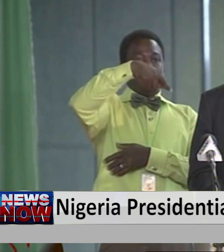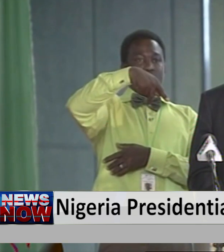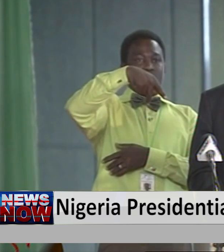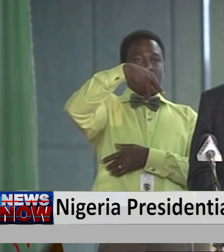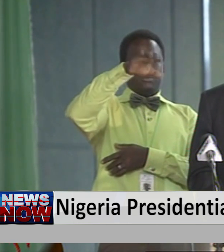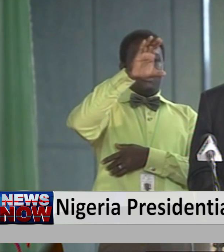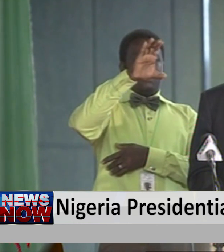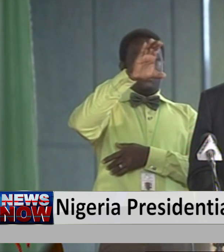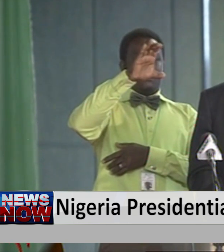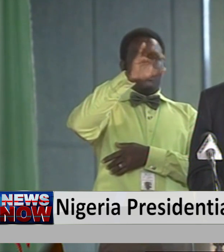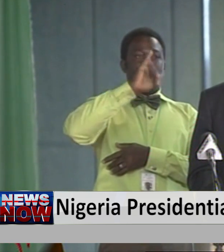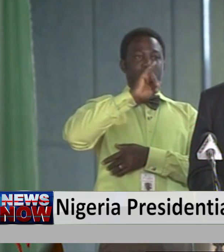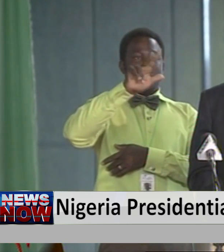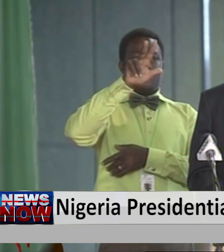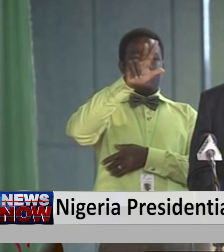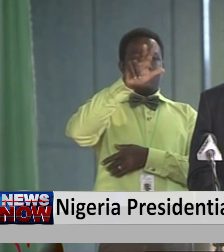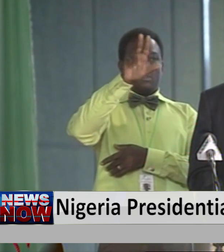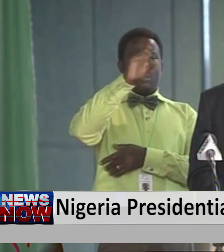APC